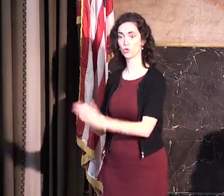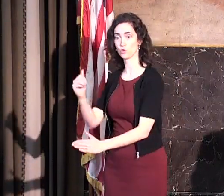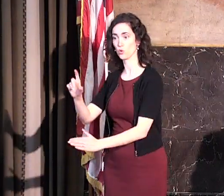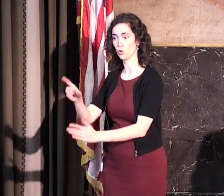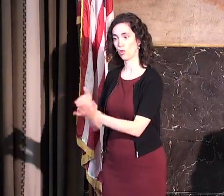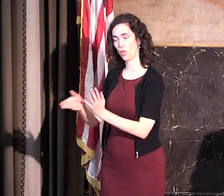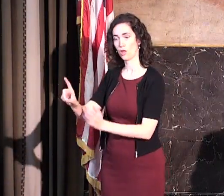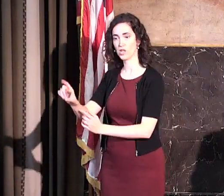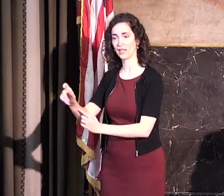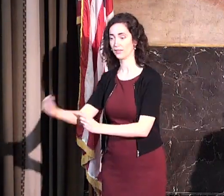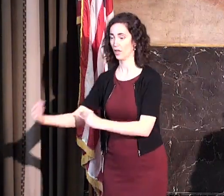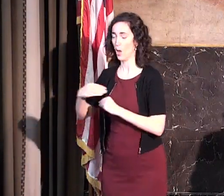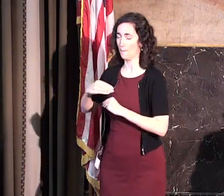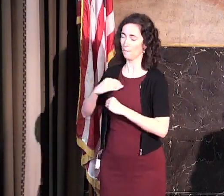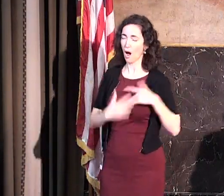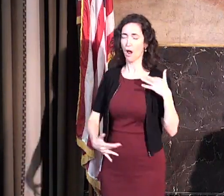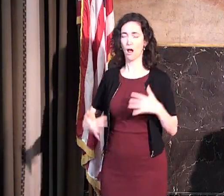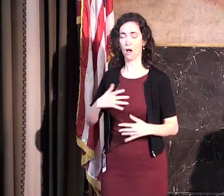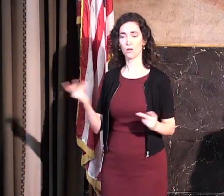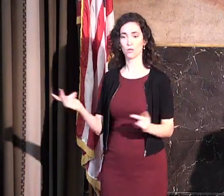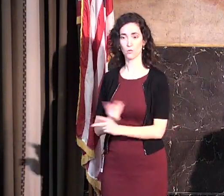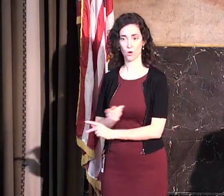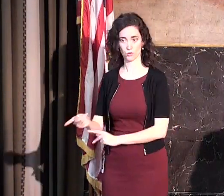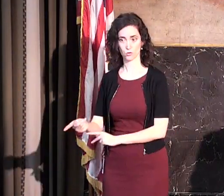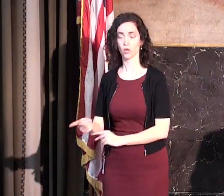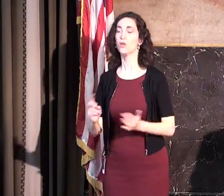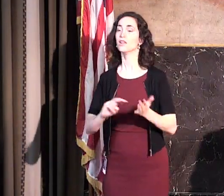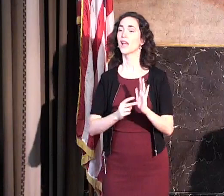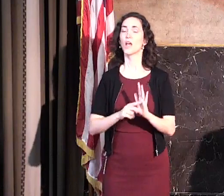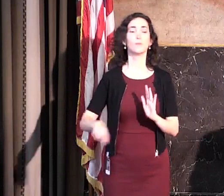So no one should be under the misimpression